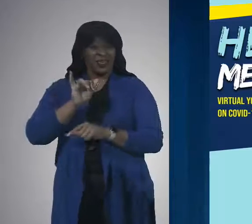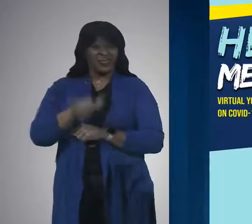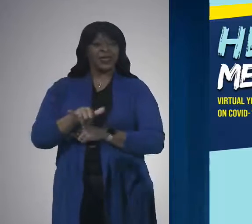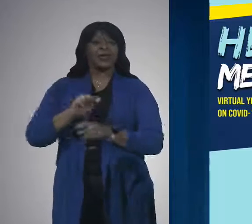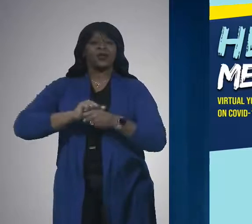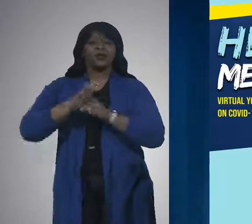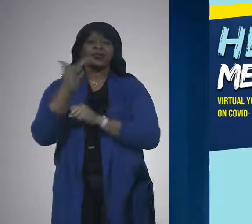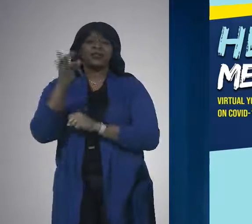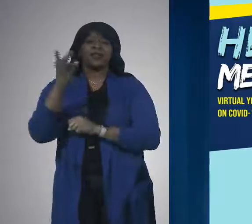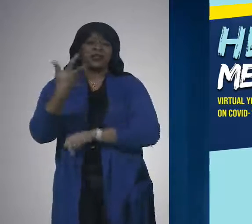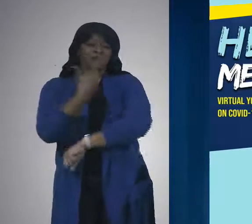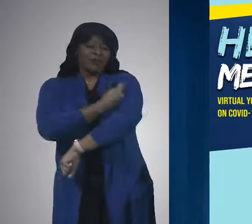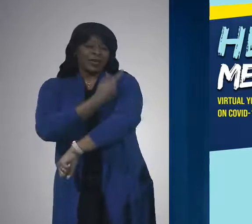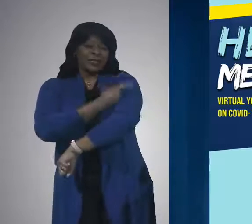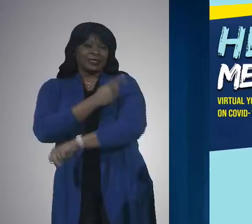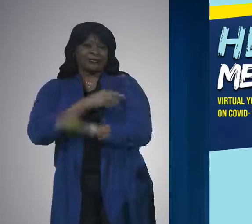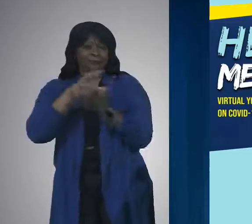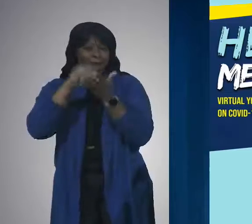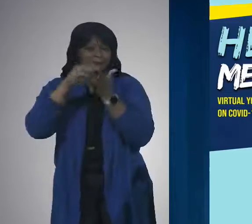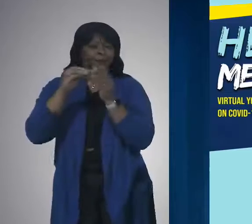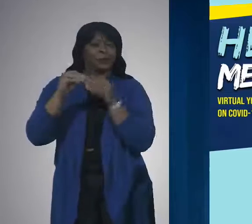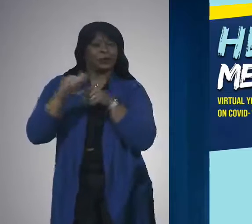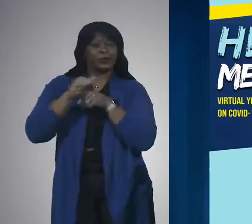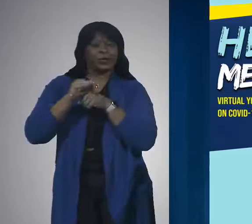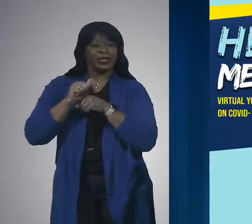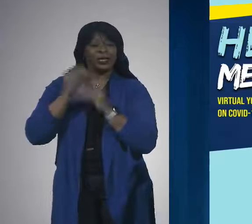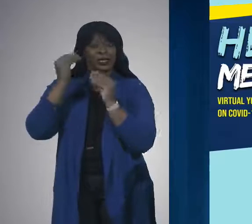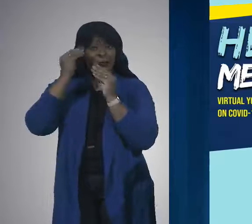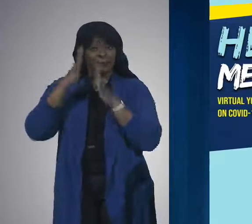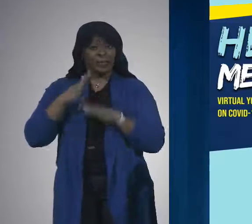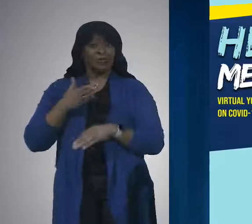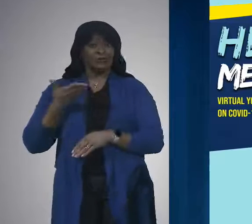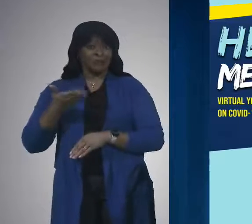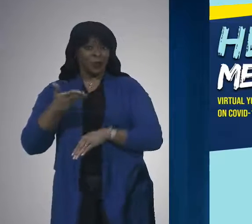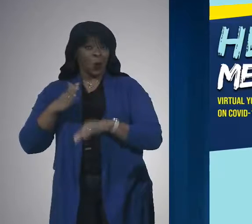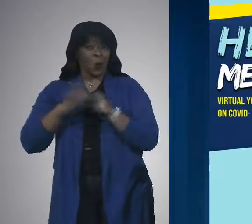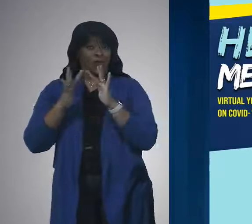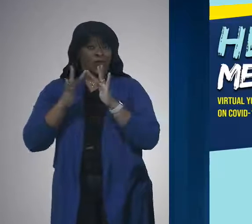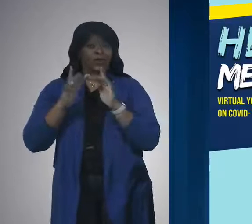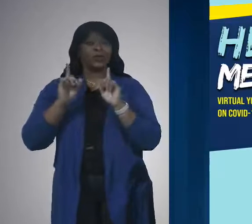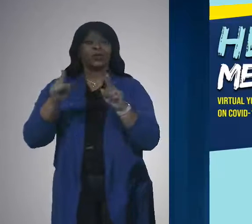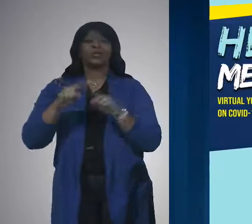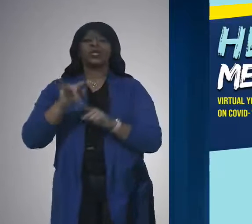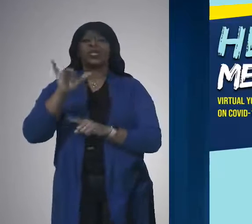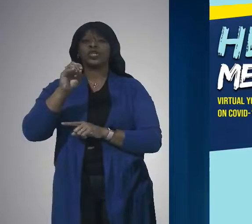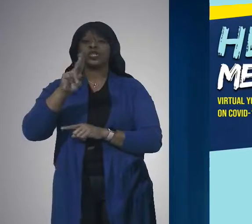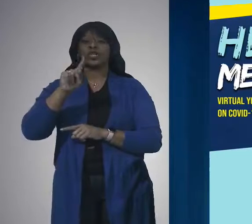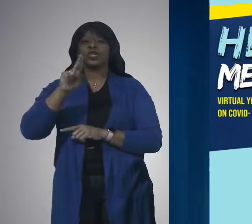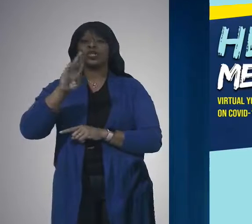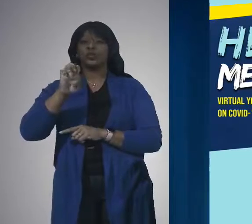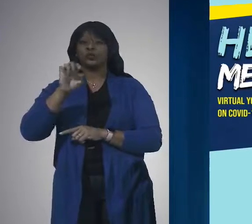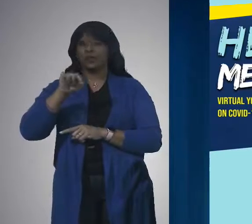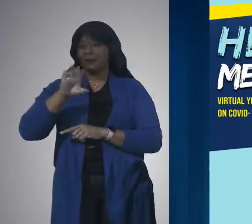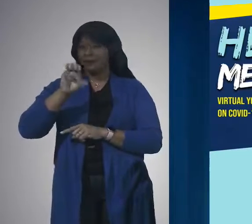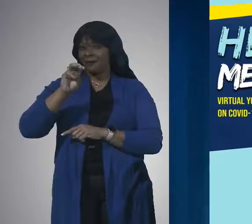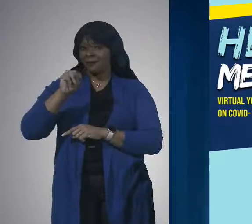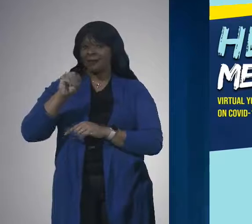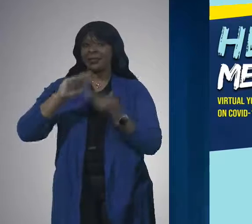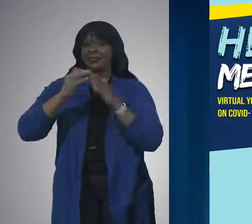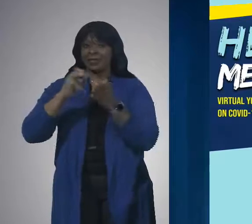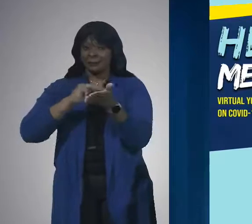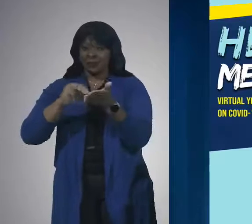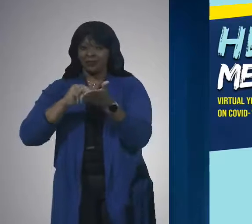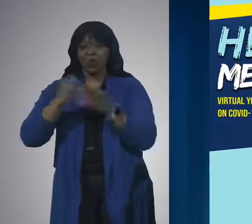the COVID-19 vaccine. You see the information there online. You can go to the youtube.com page for the City of